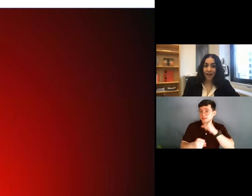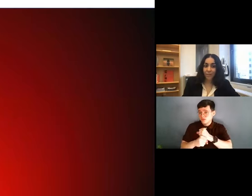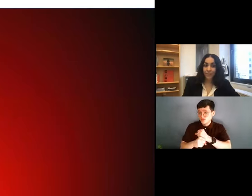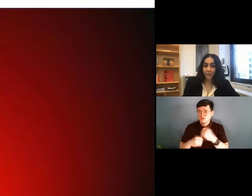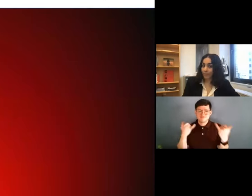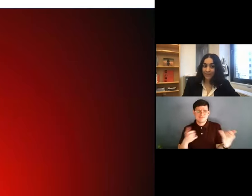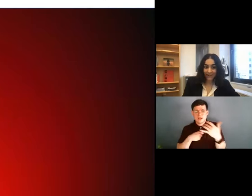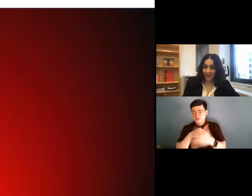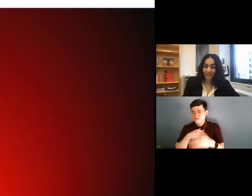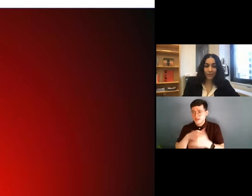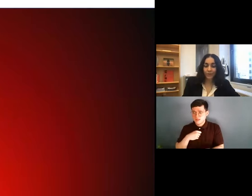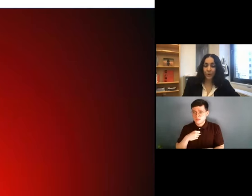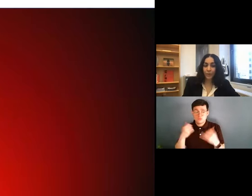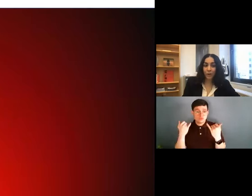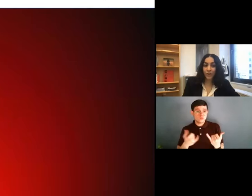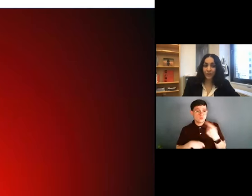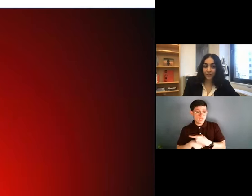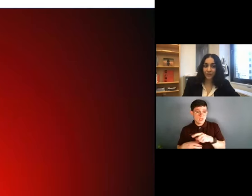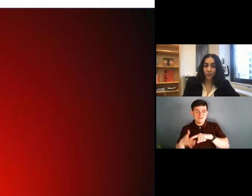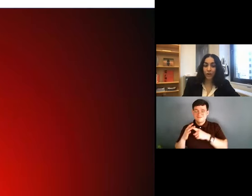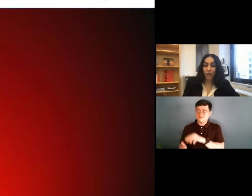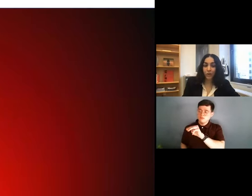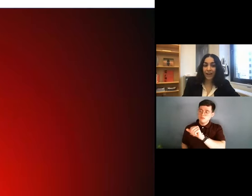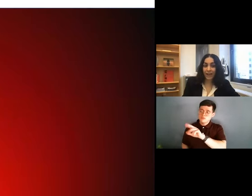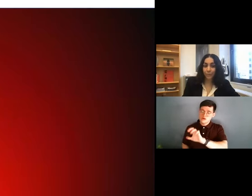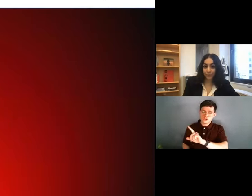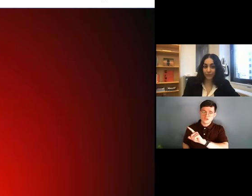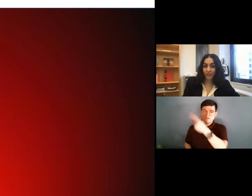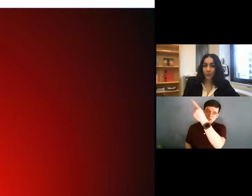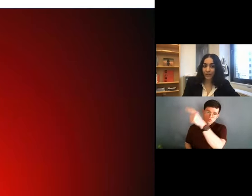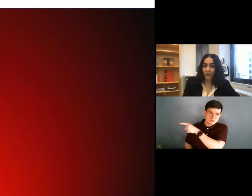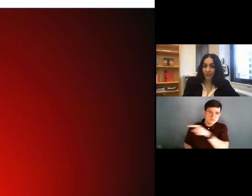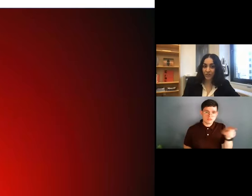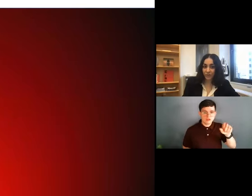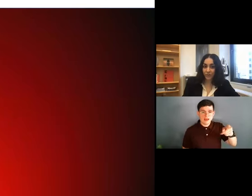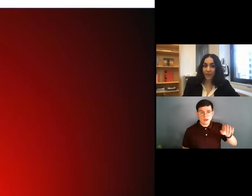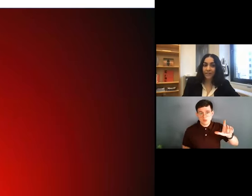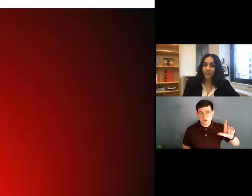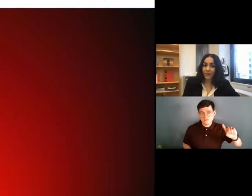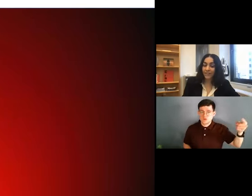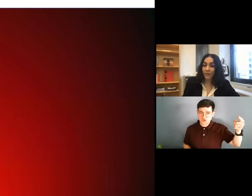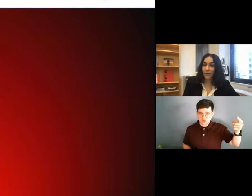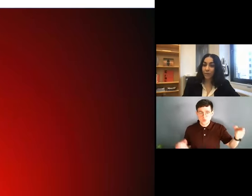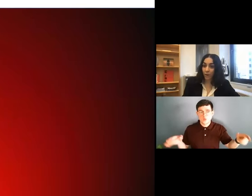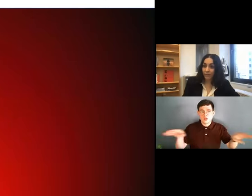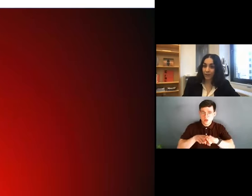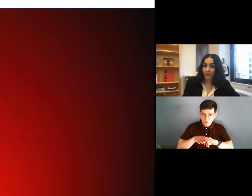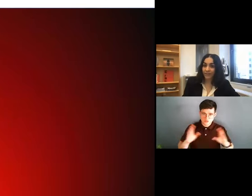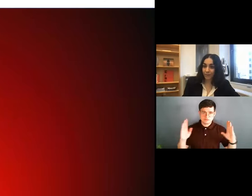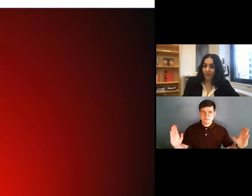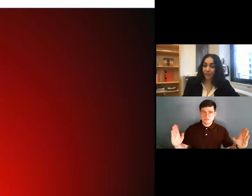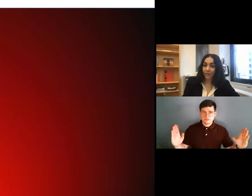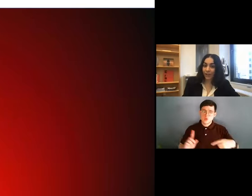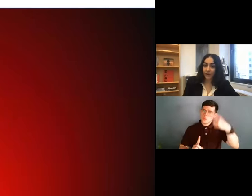said, today. It was open March 1st and it will close April 1st, 2022. This means that you have 1 month